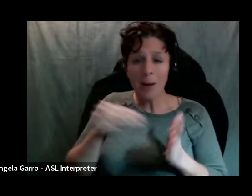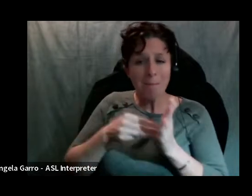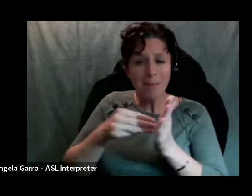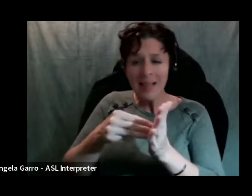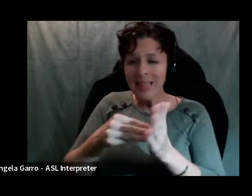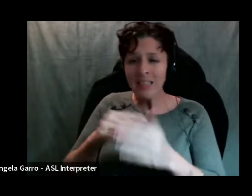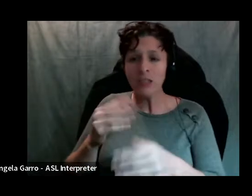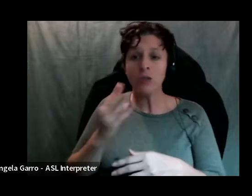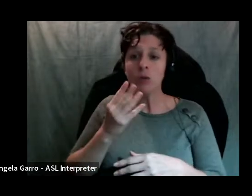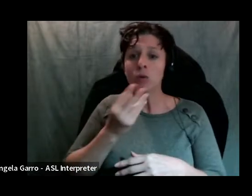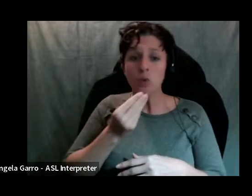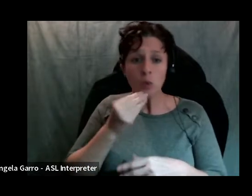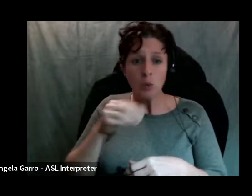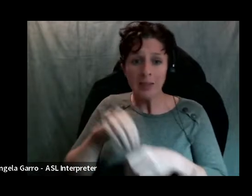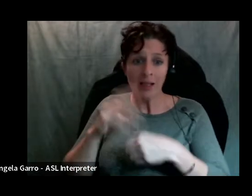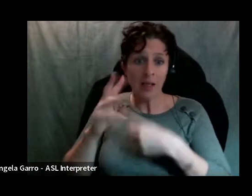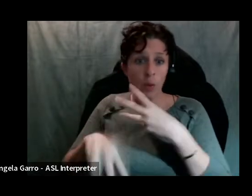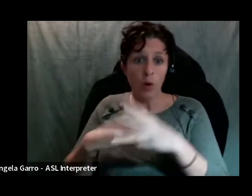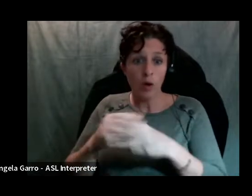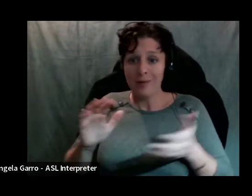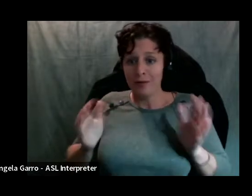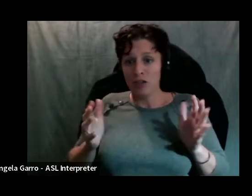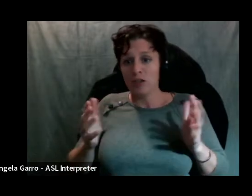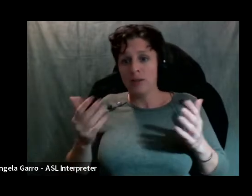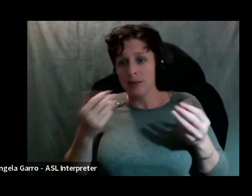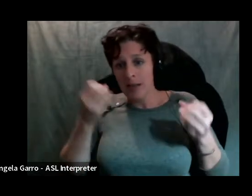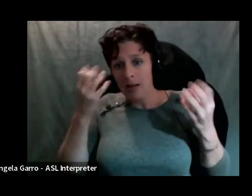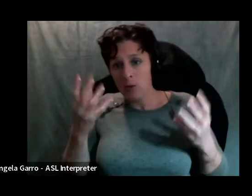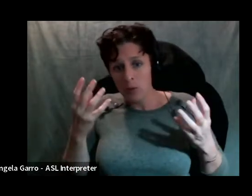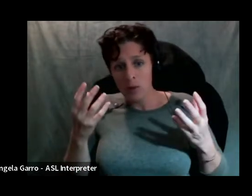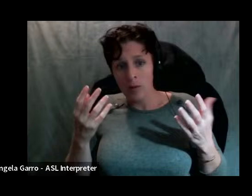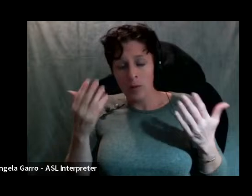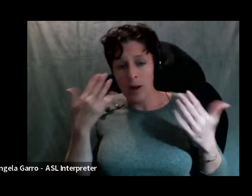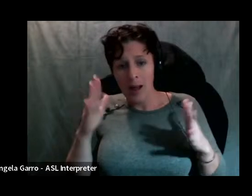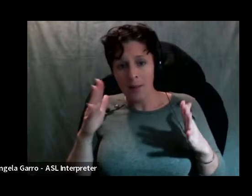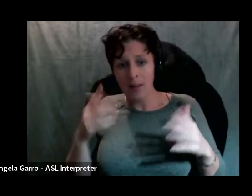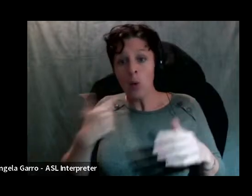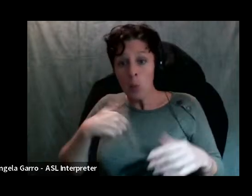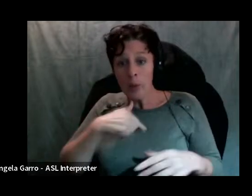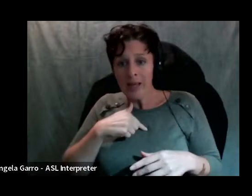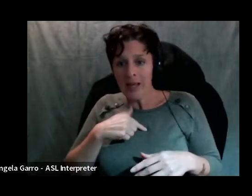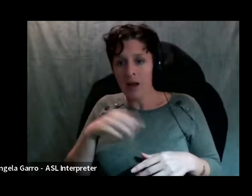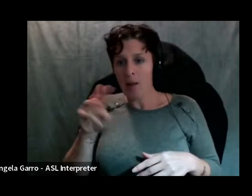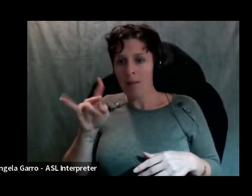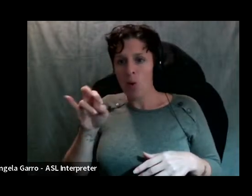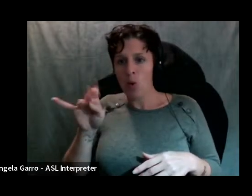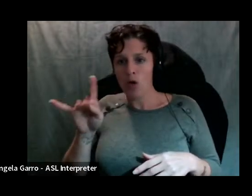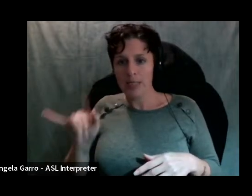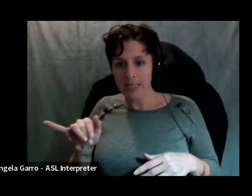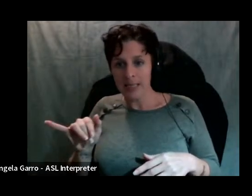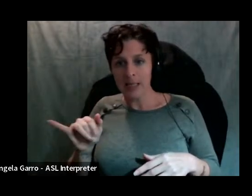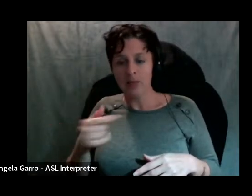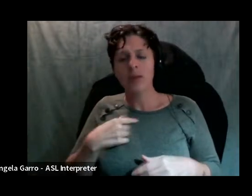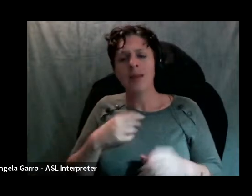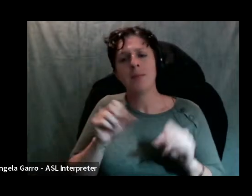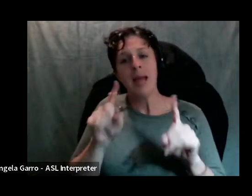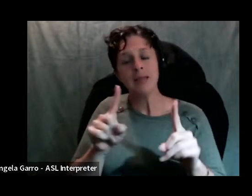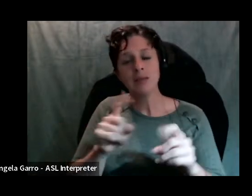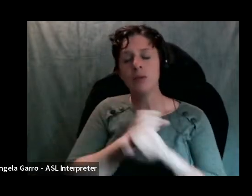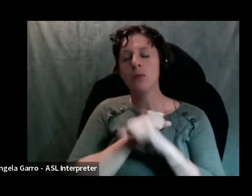world versus I don't know how many. We are a minority. So I'm asking you, protect our